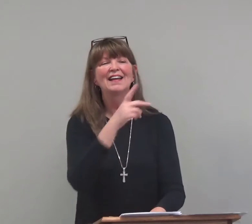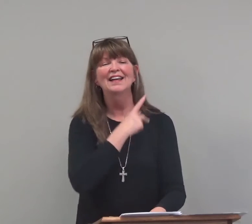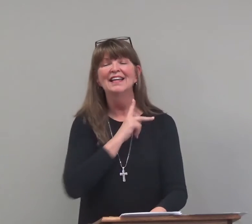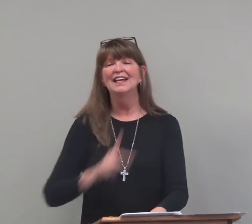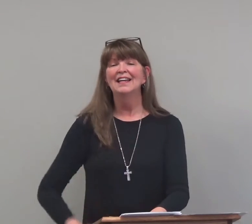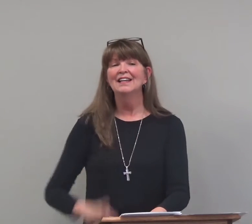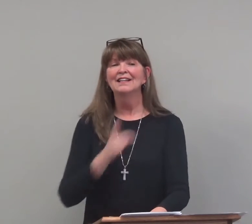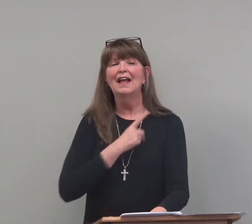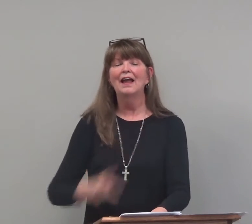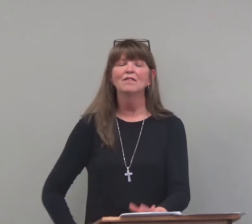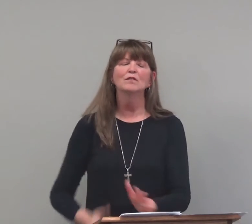killed in battle.